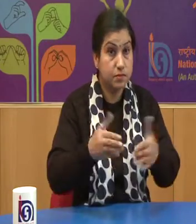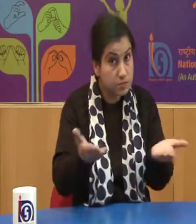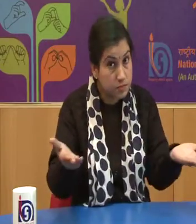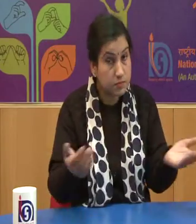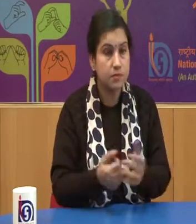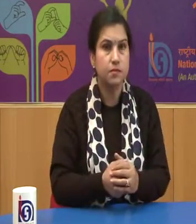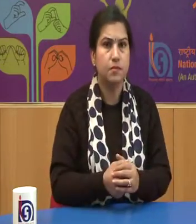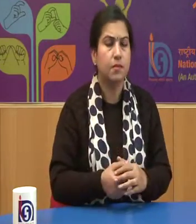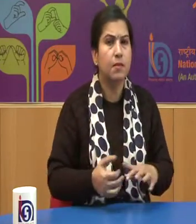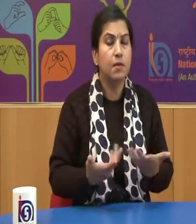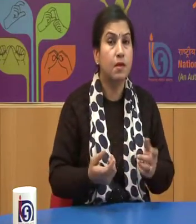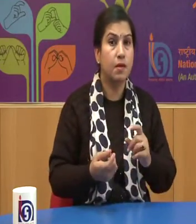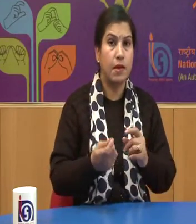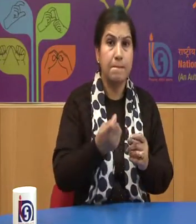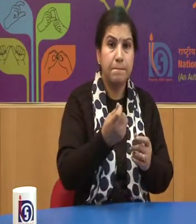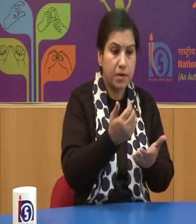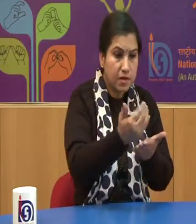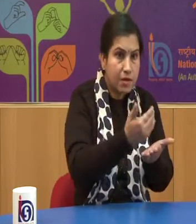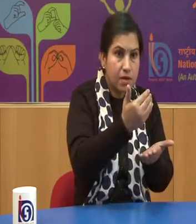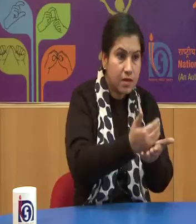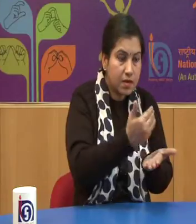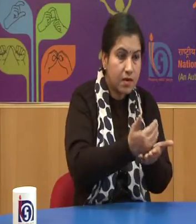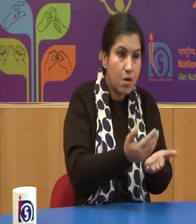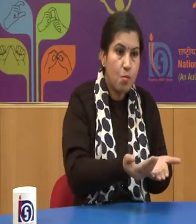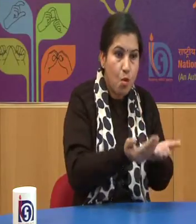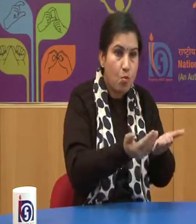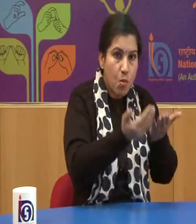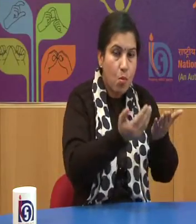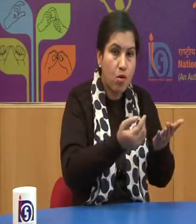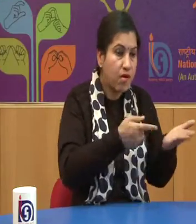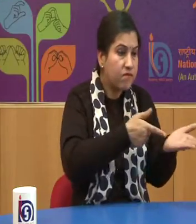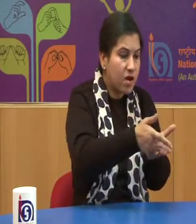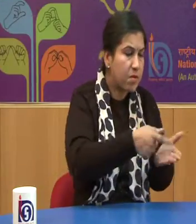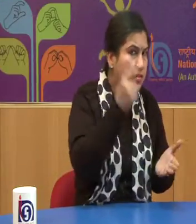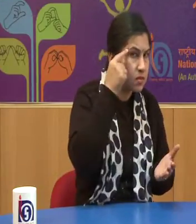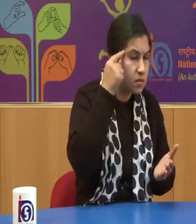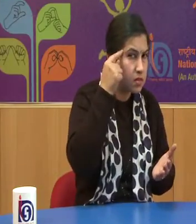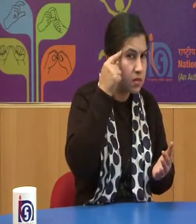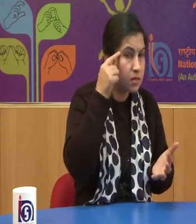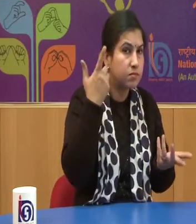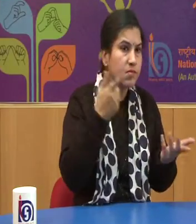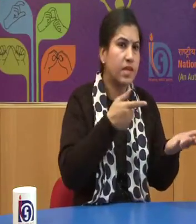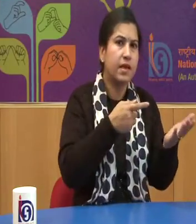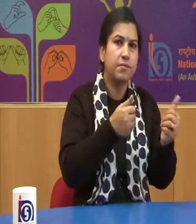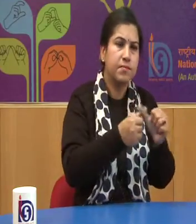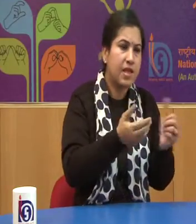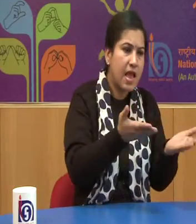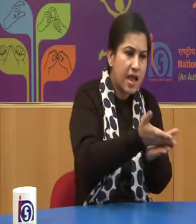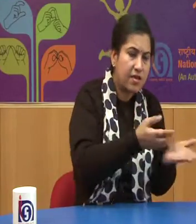Learners, in order to earn more money, the farmers adopted a new method of doing agriculture.